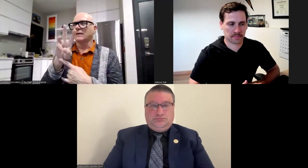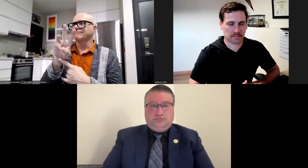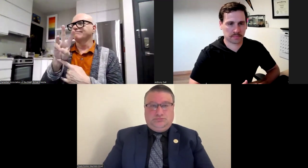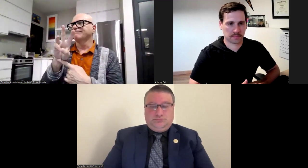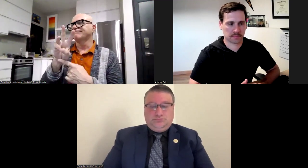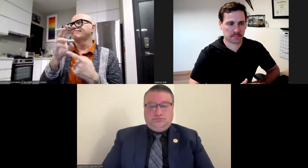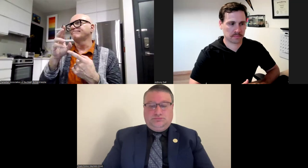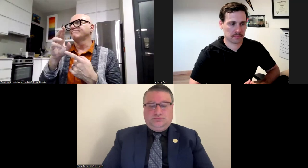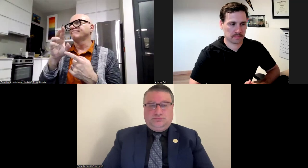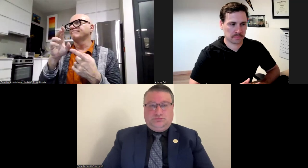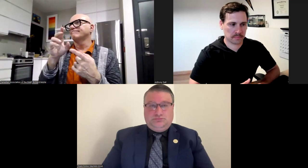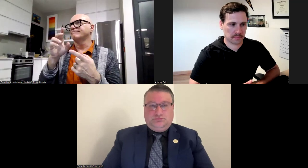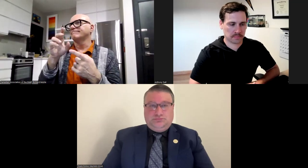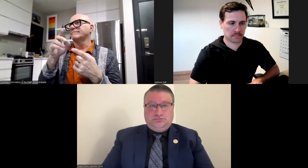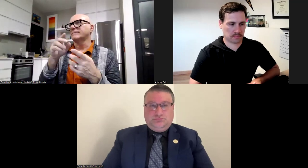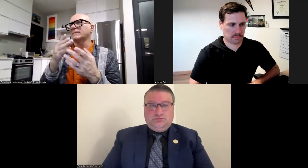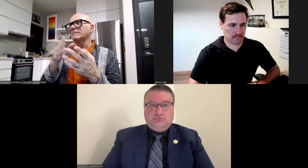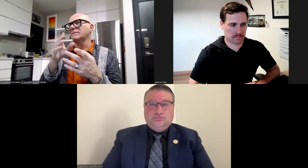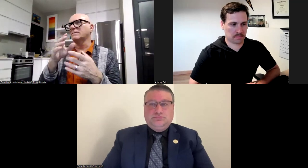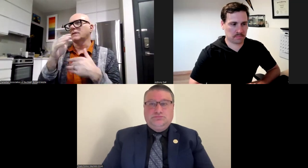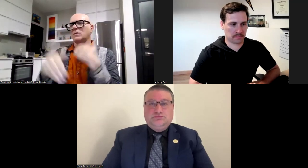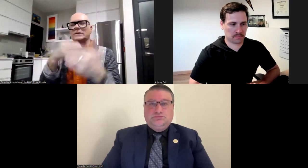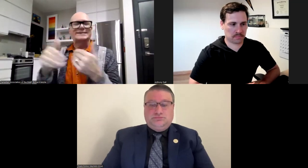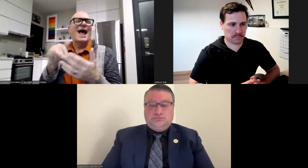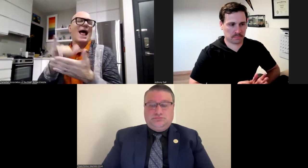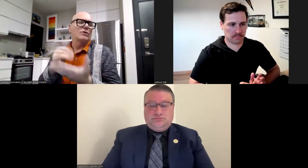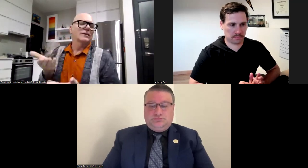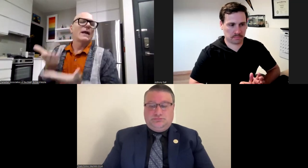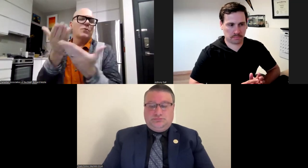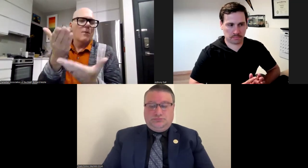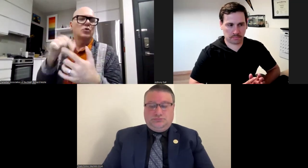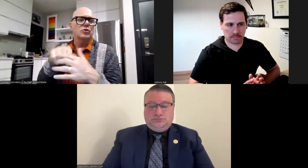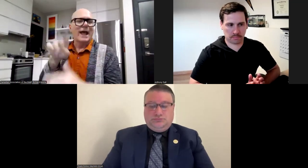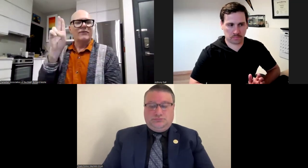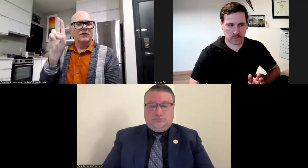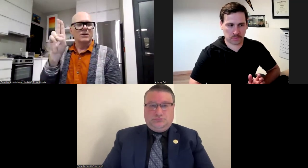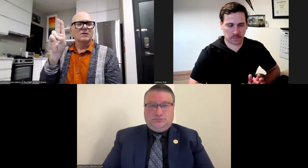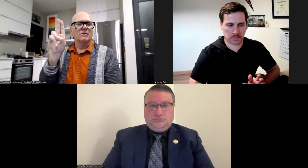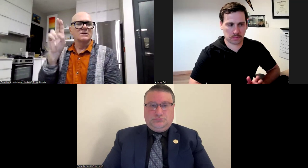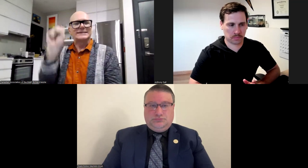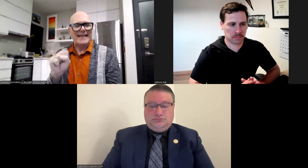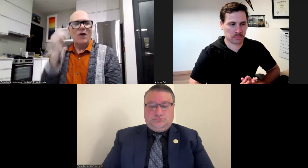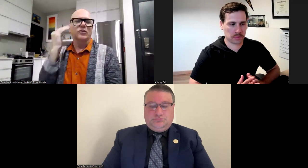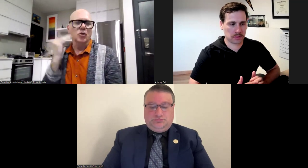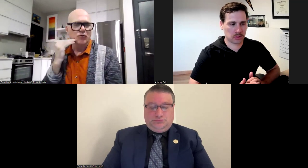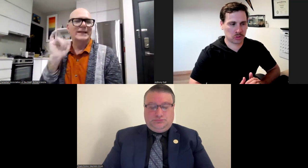talk a little bit about the process that the how to bring a motion